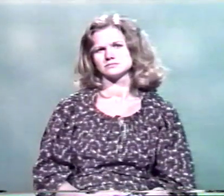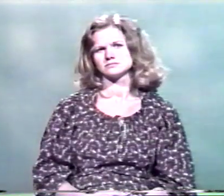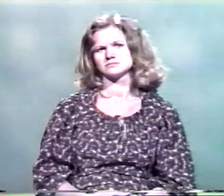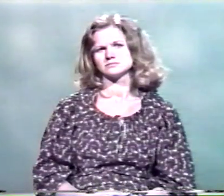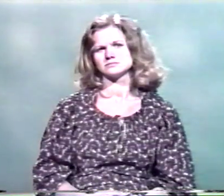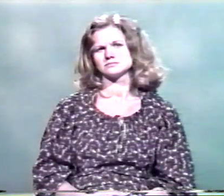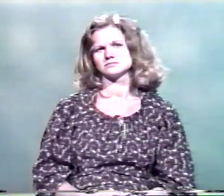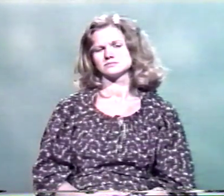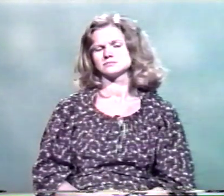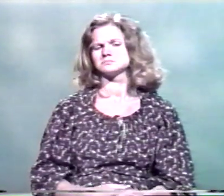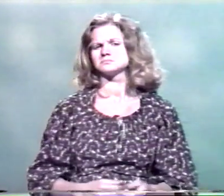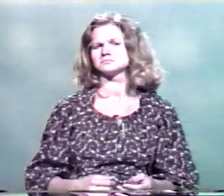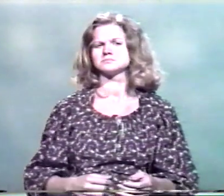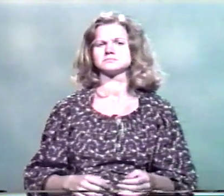It's nothing, or there's nothing to it.